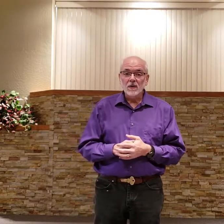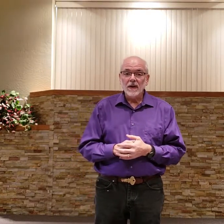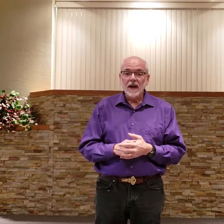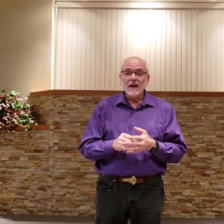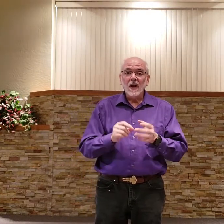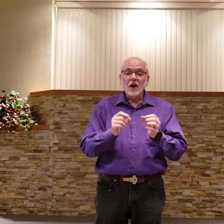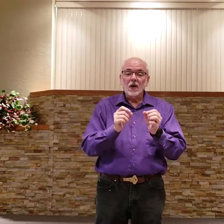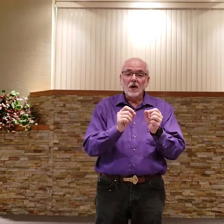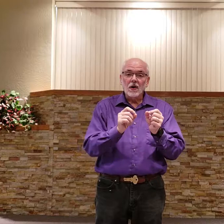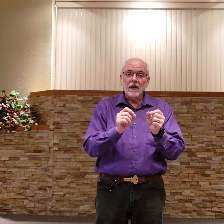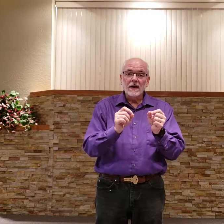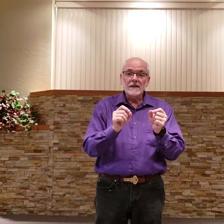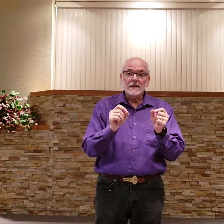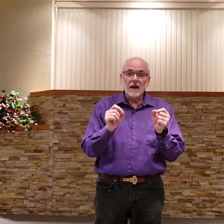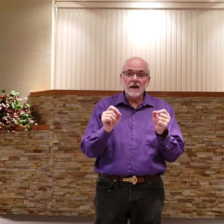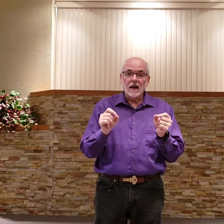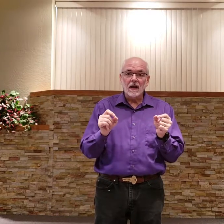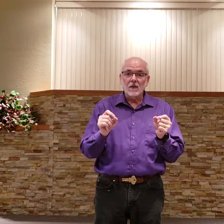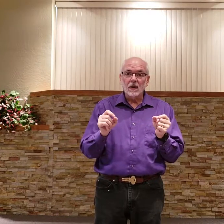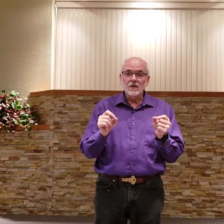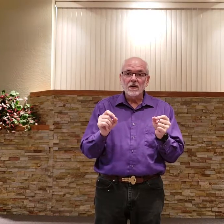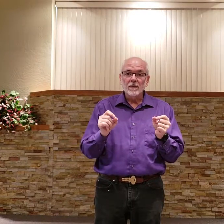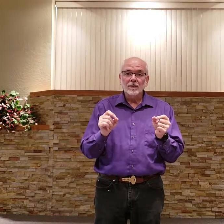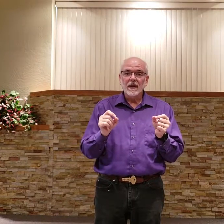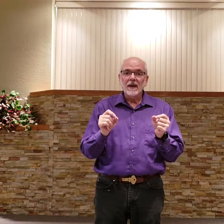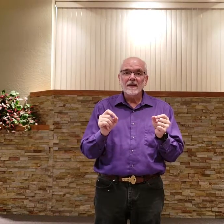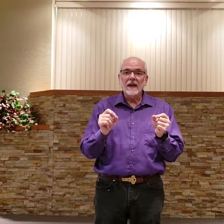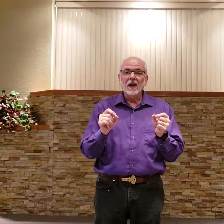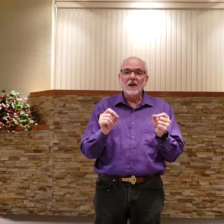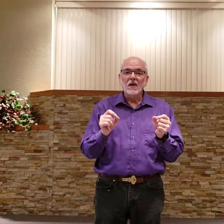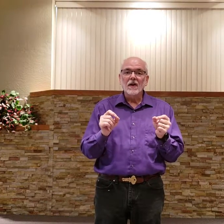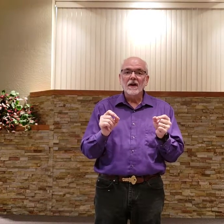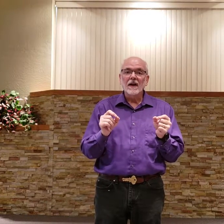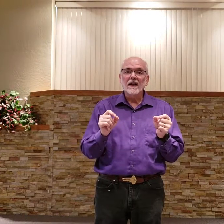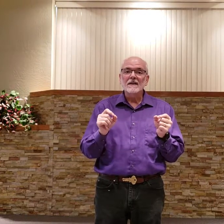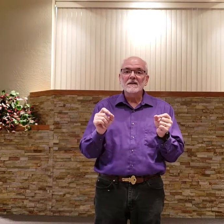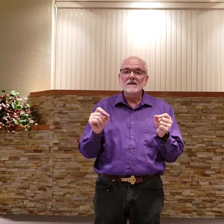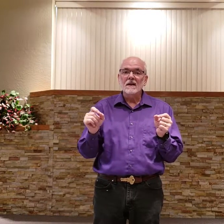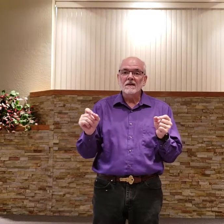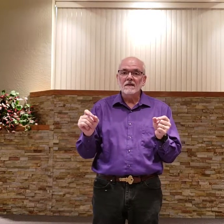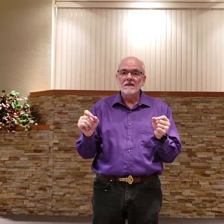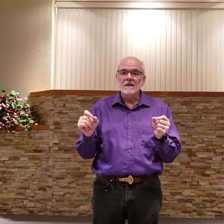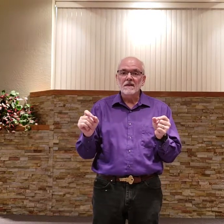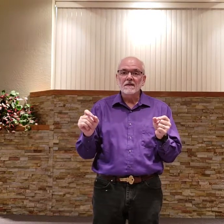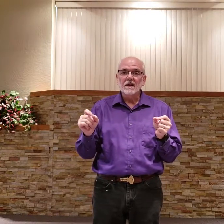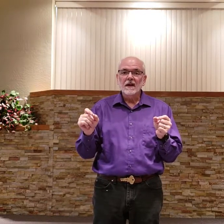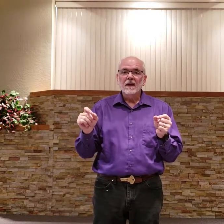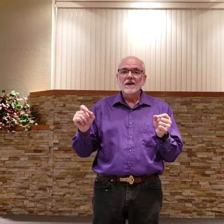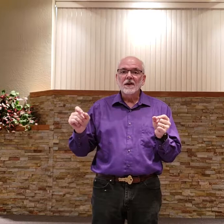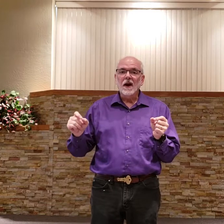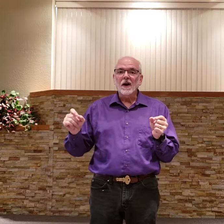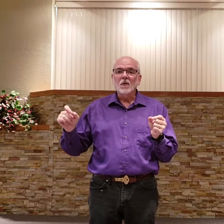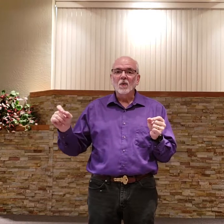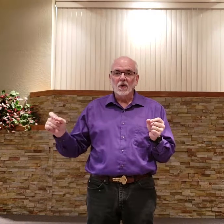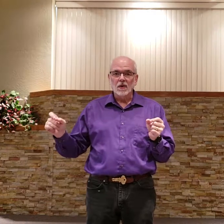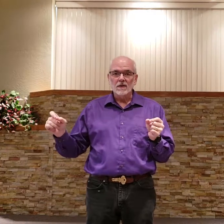that, learning sign language is a learning in sentences, not words.